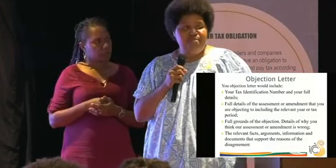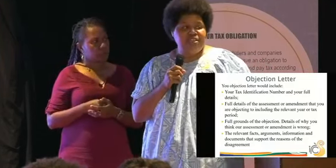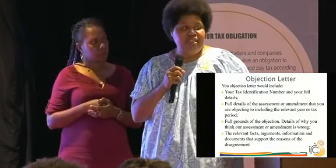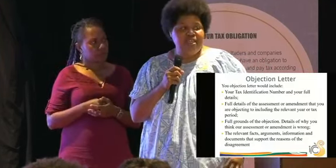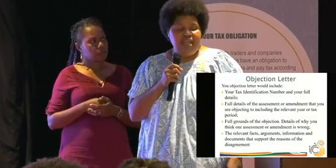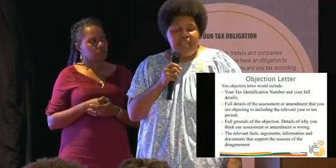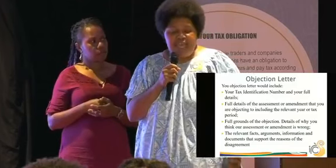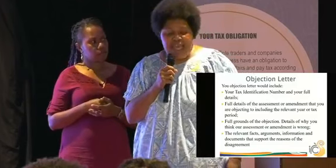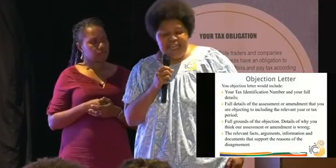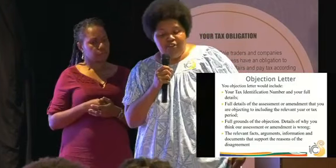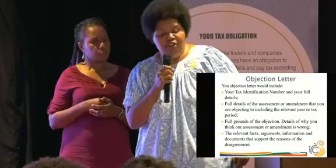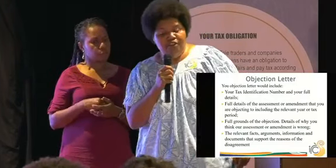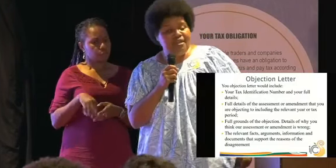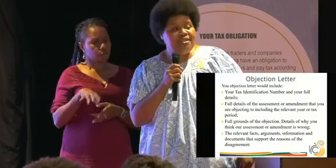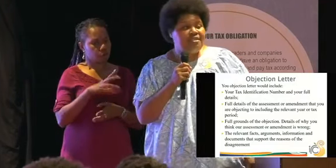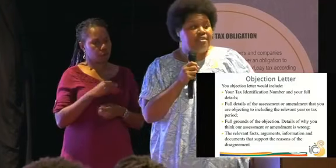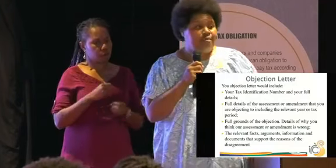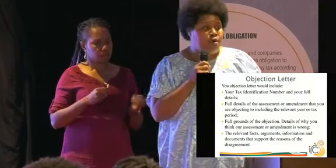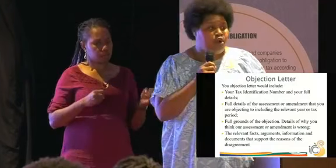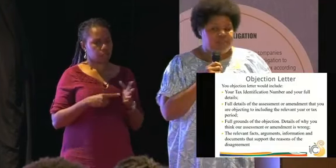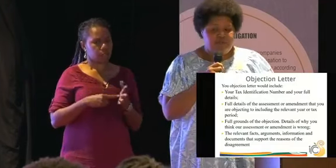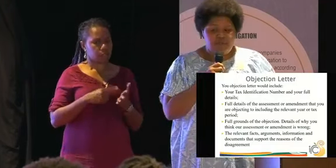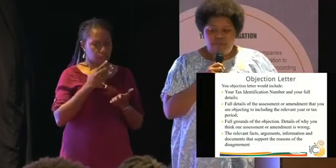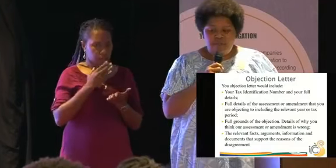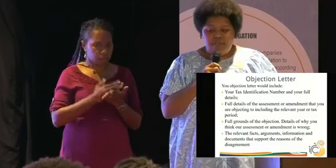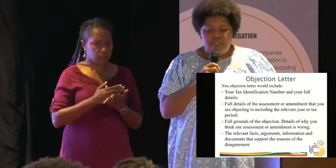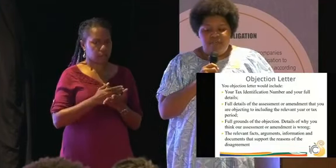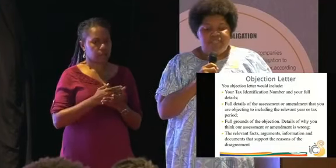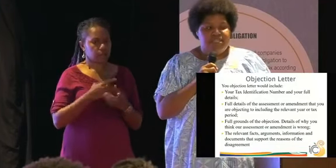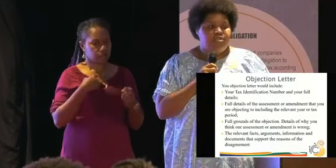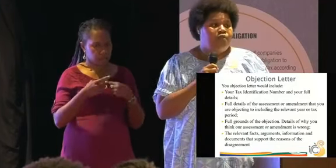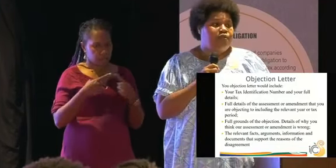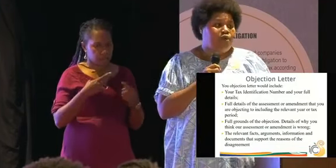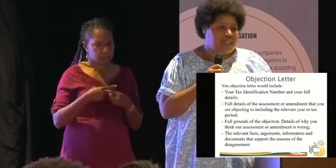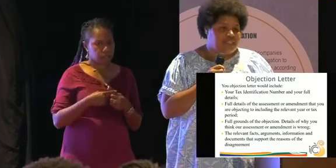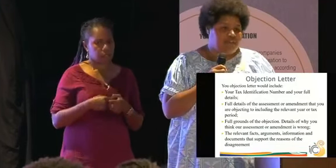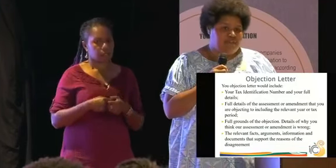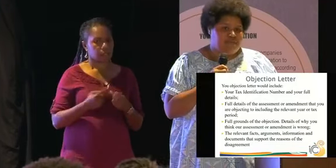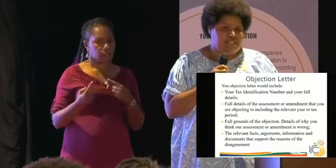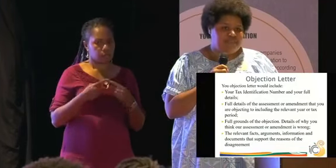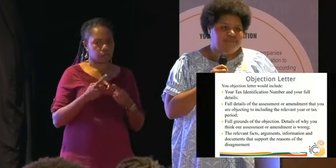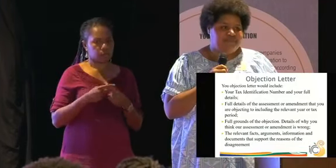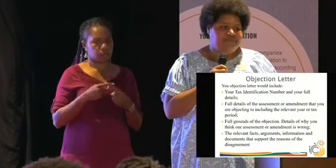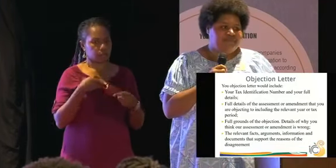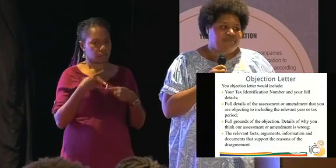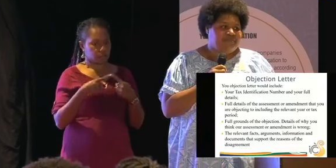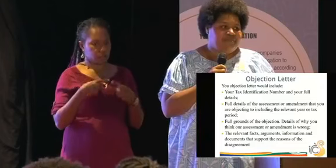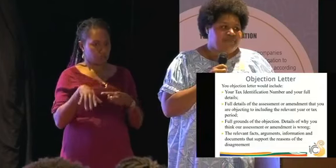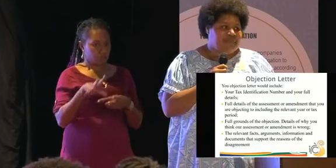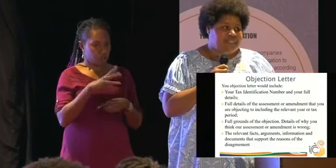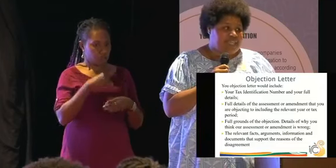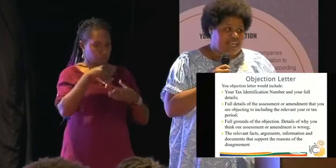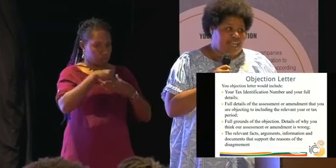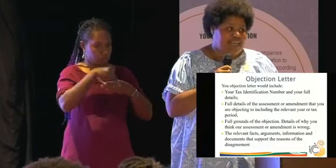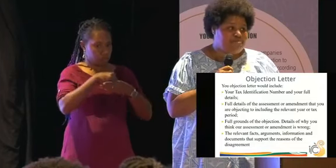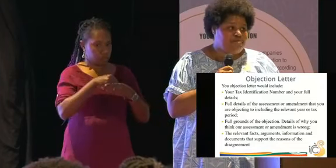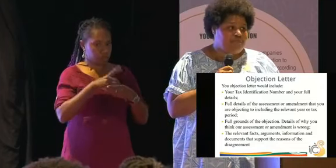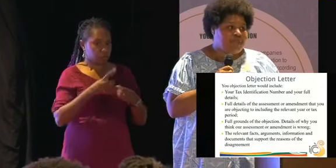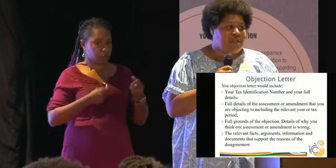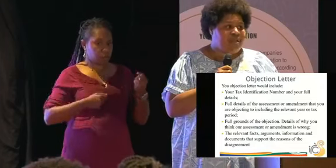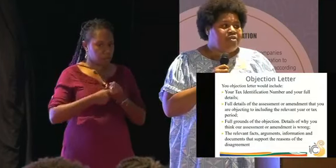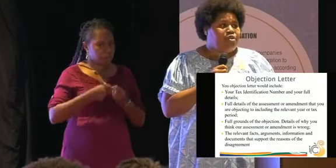arguments, information, any documents that support the reasons of your disagreement. Is it